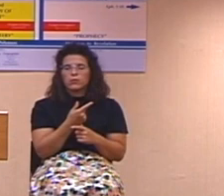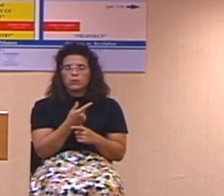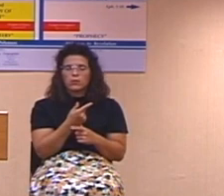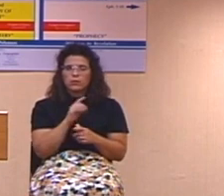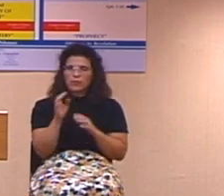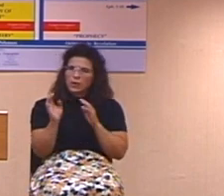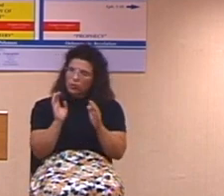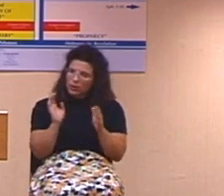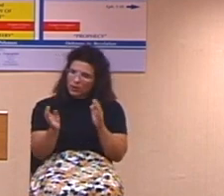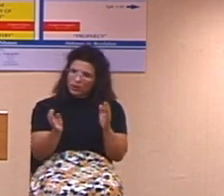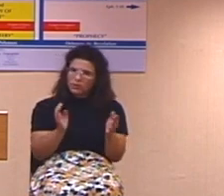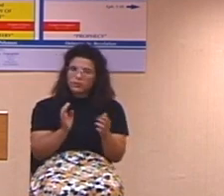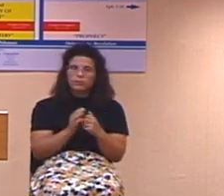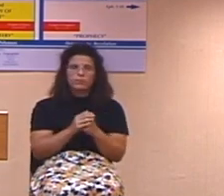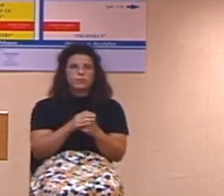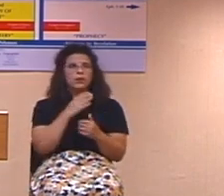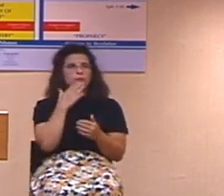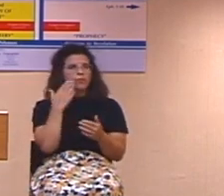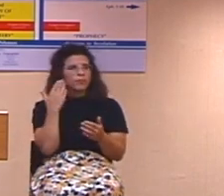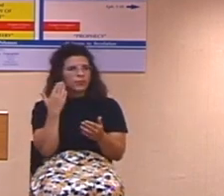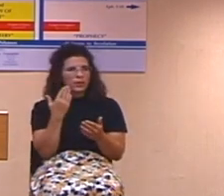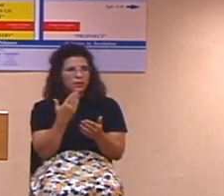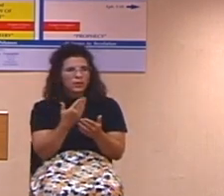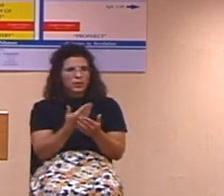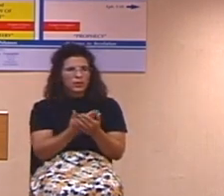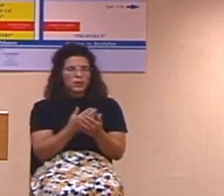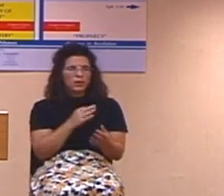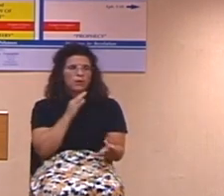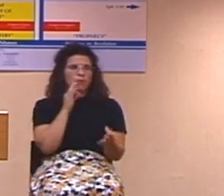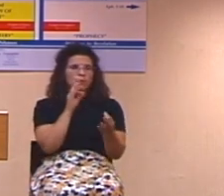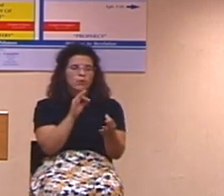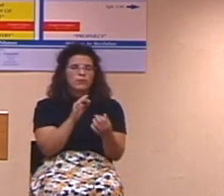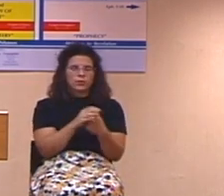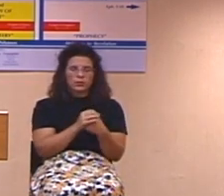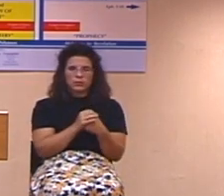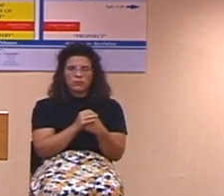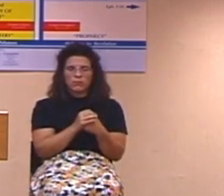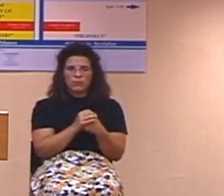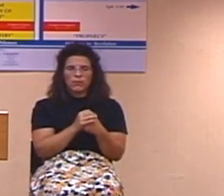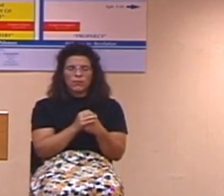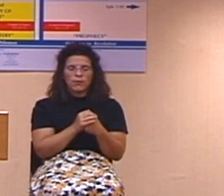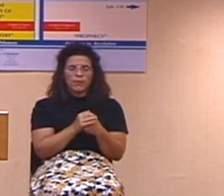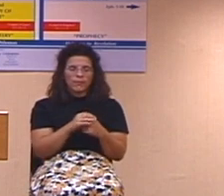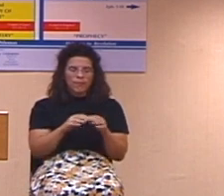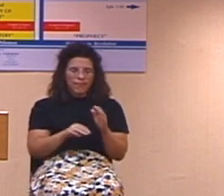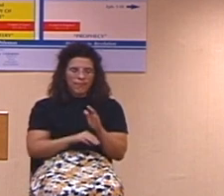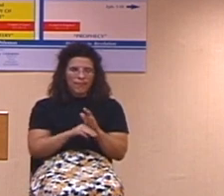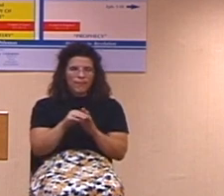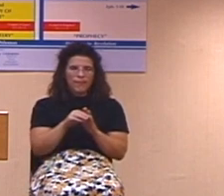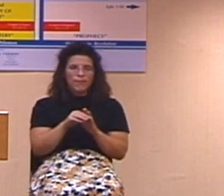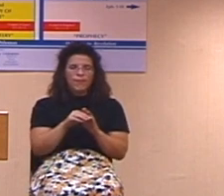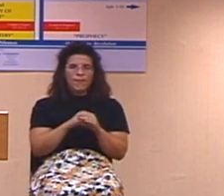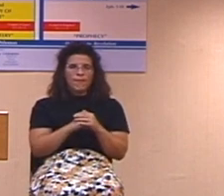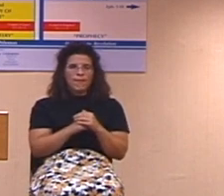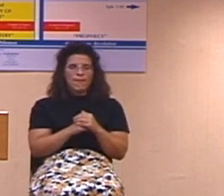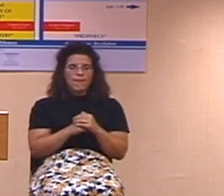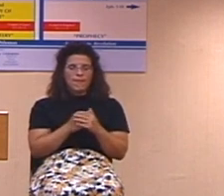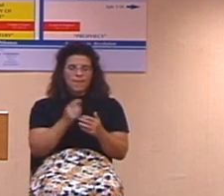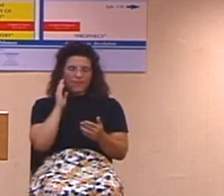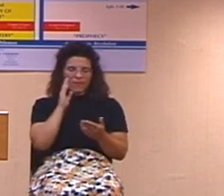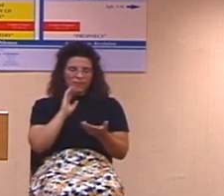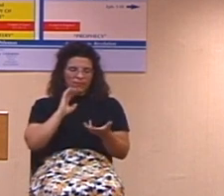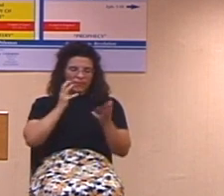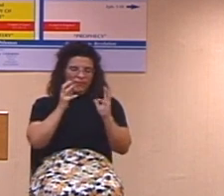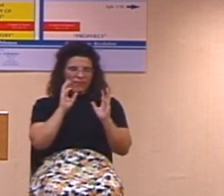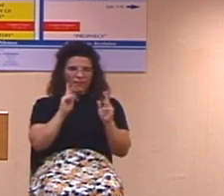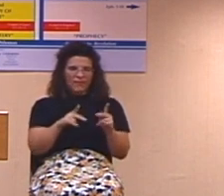farewell. Be perfect, mature. Not going to, you know, you're going to mess